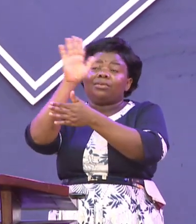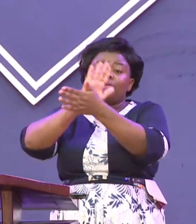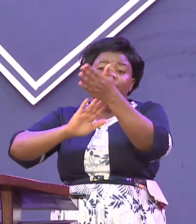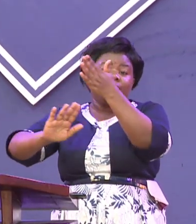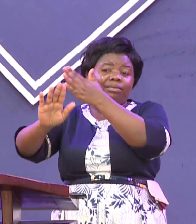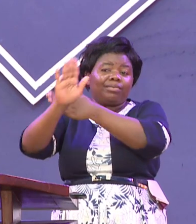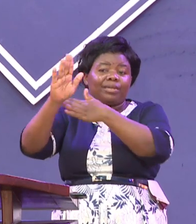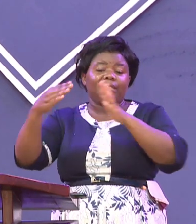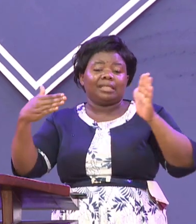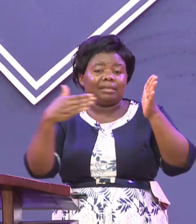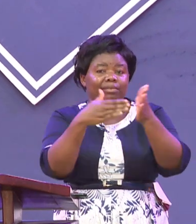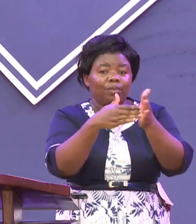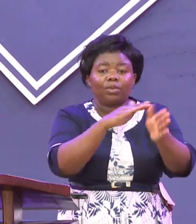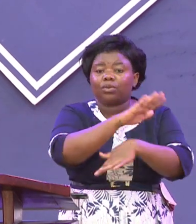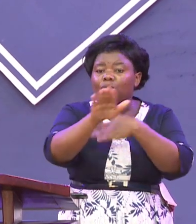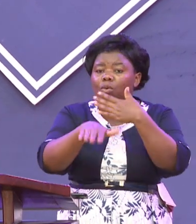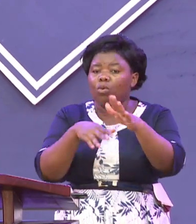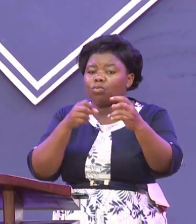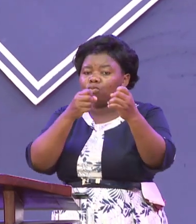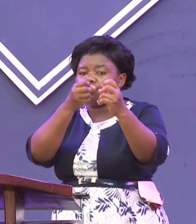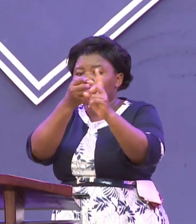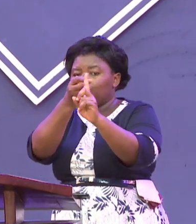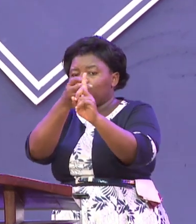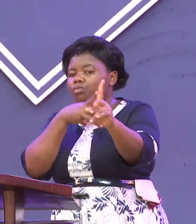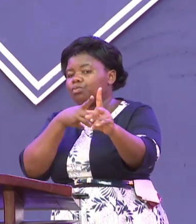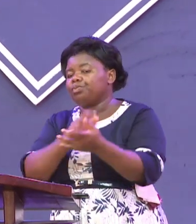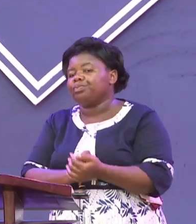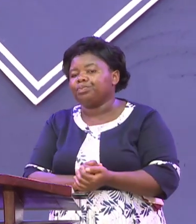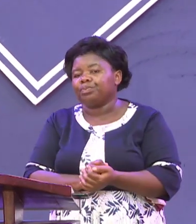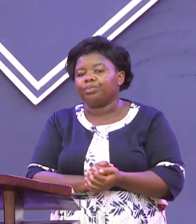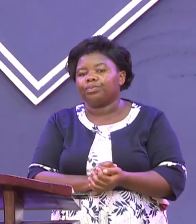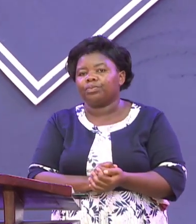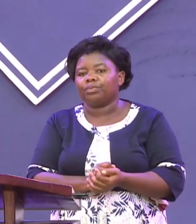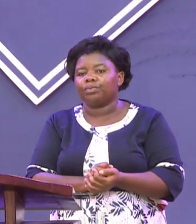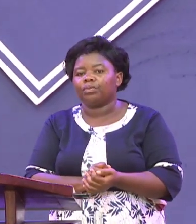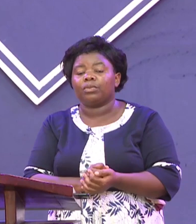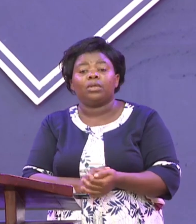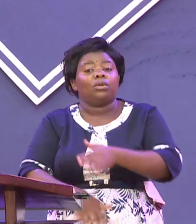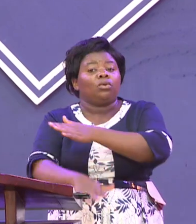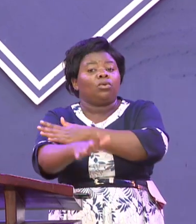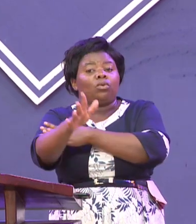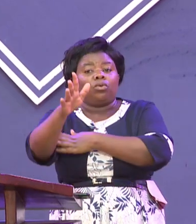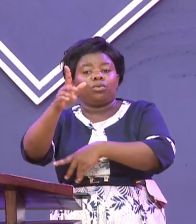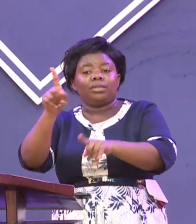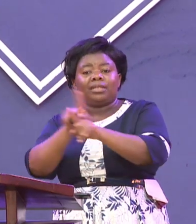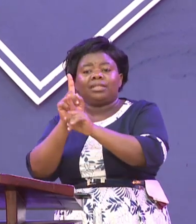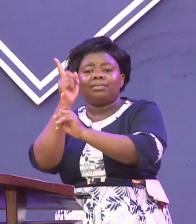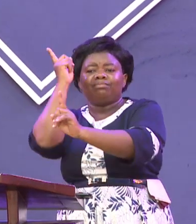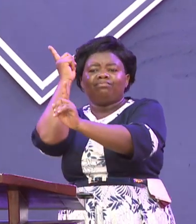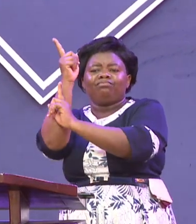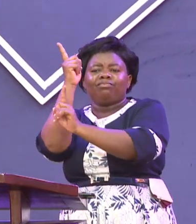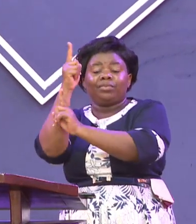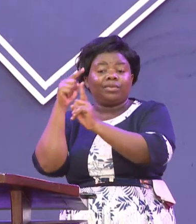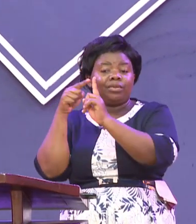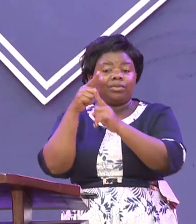Because he considers God as a shield that his presence puts away the arrows. God